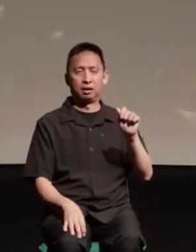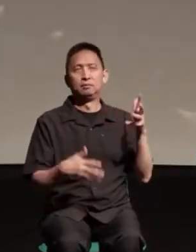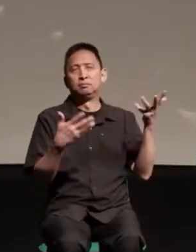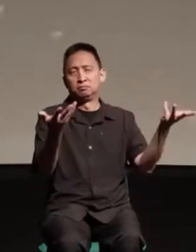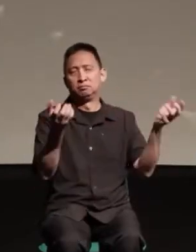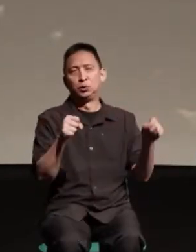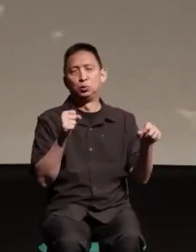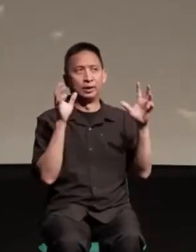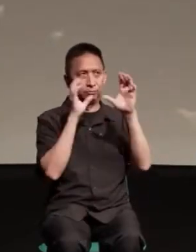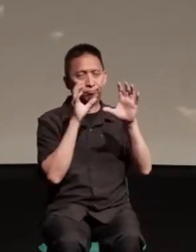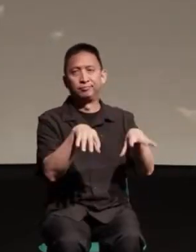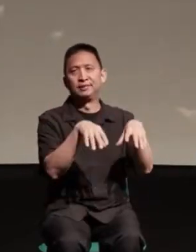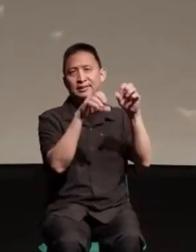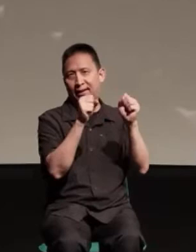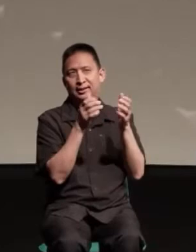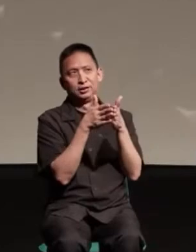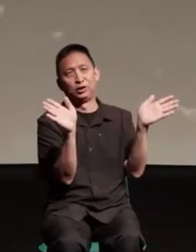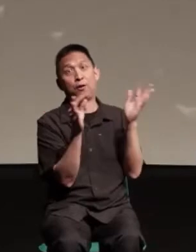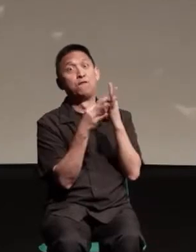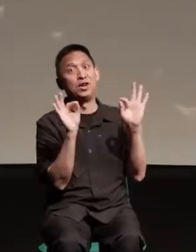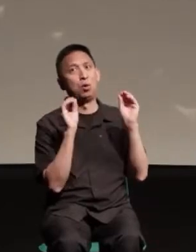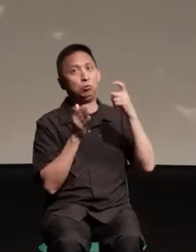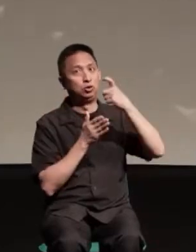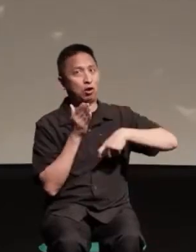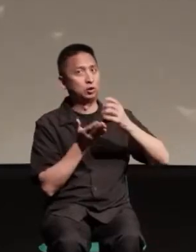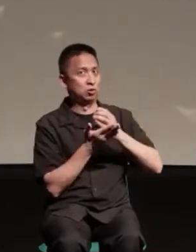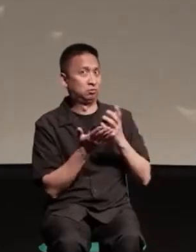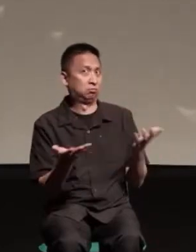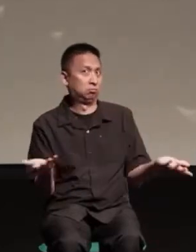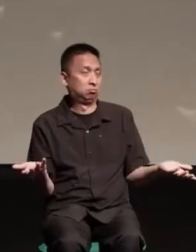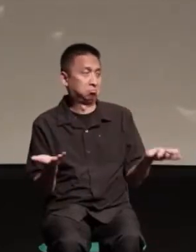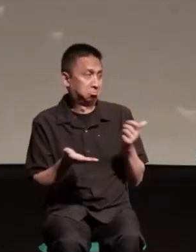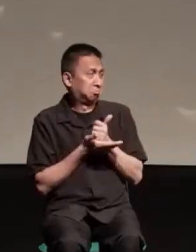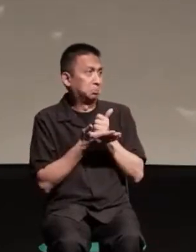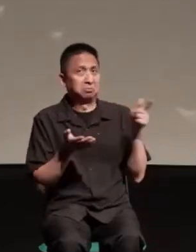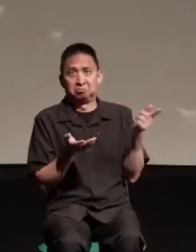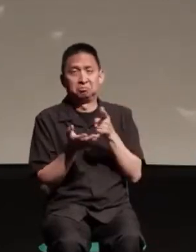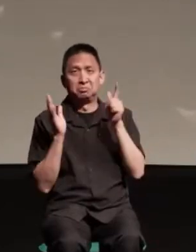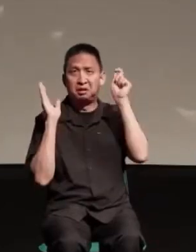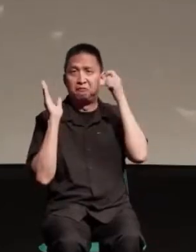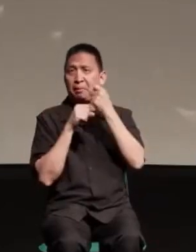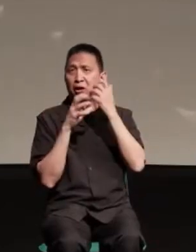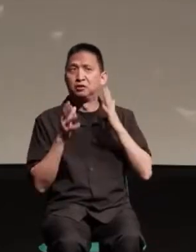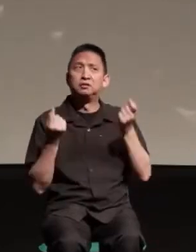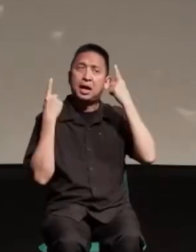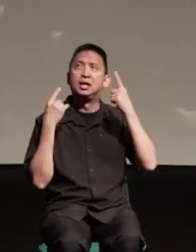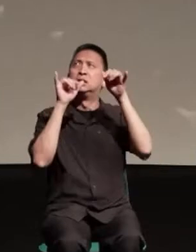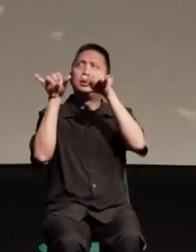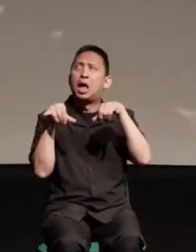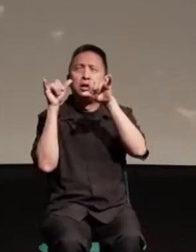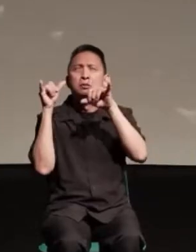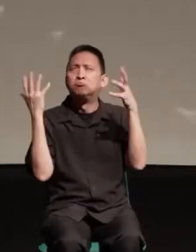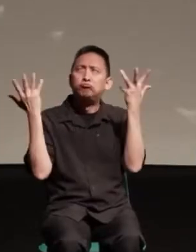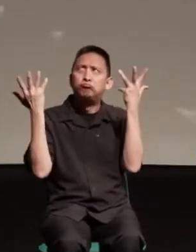course that you can take that I really encourage everyone to take as a way to help filmmakers understand, like, what are these standards? They